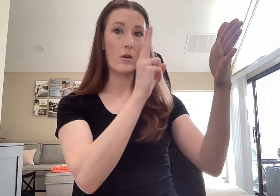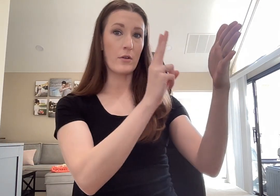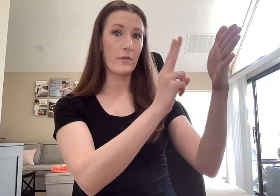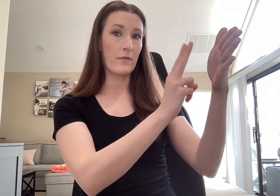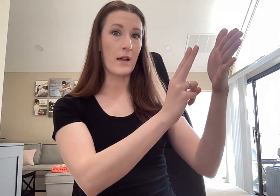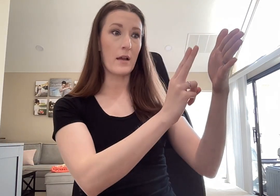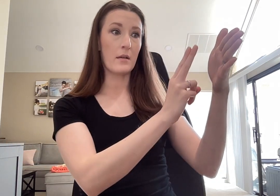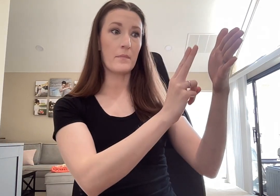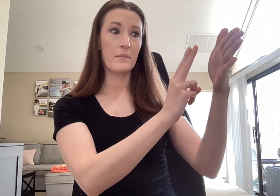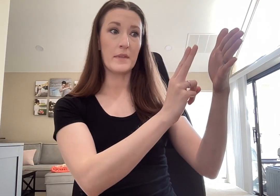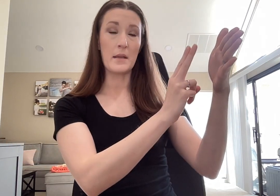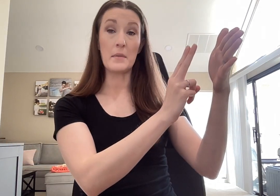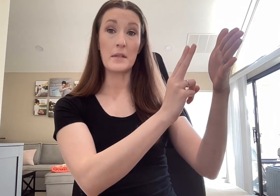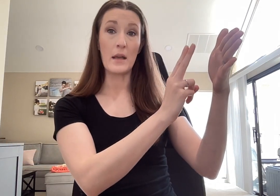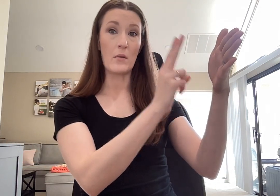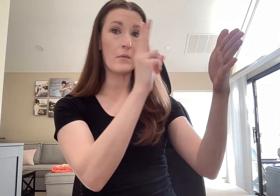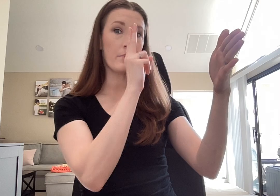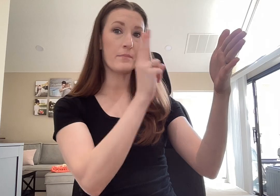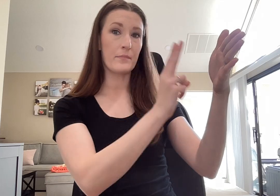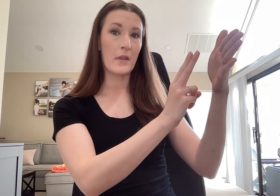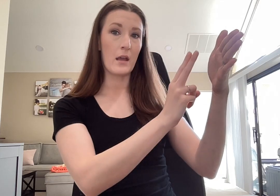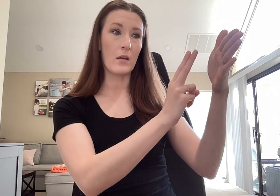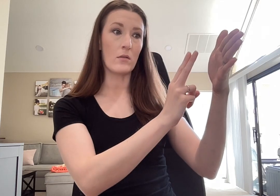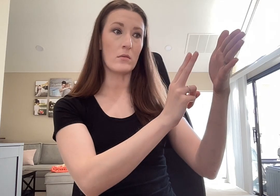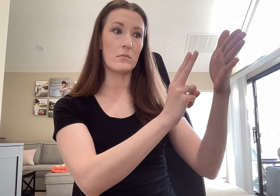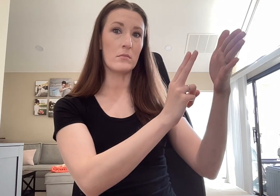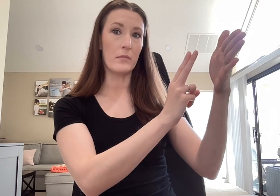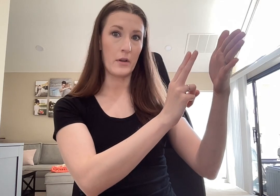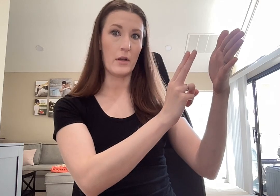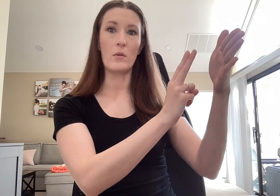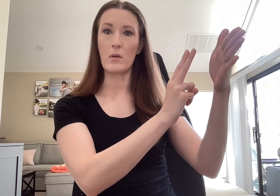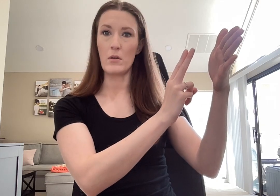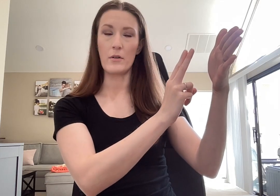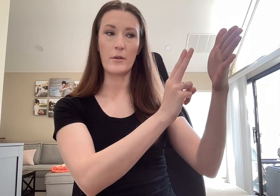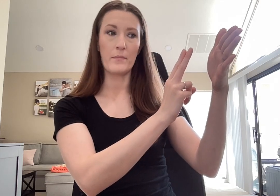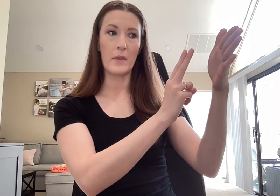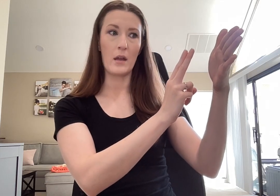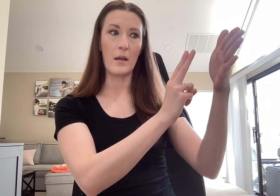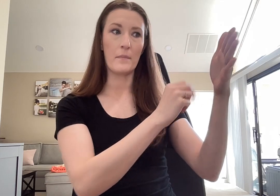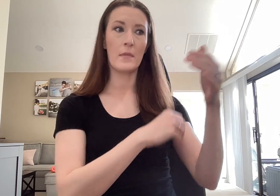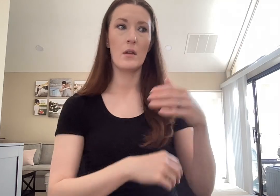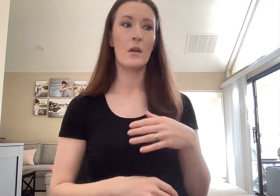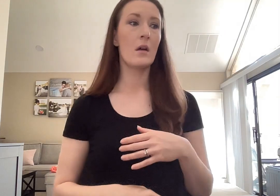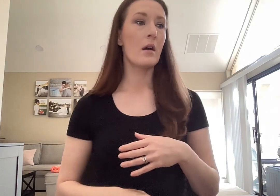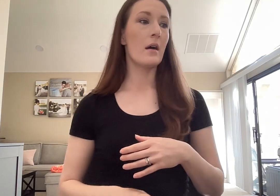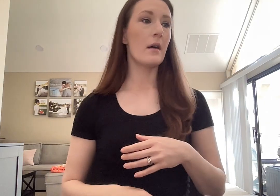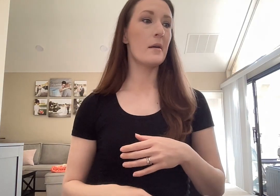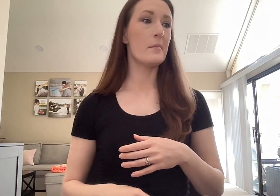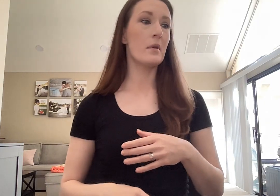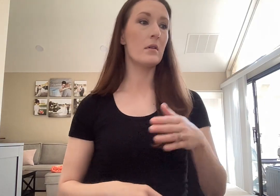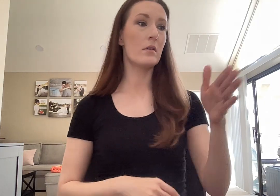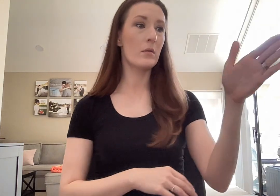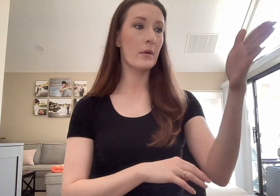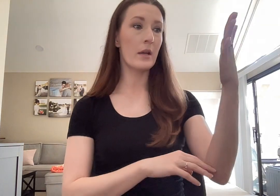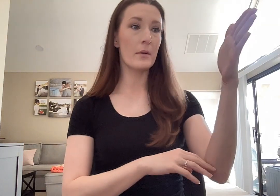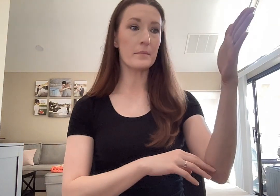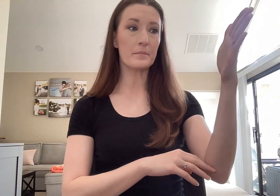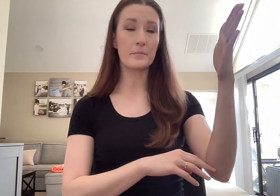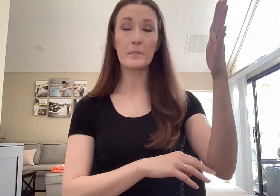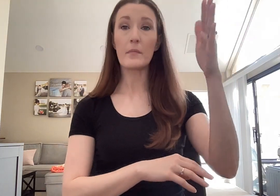honor the flag. Same as hail, hail, Mary, or honor. Okay, right here,